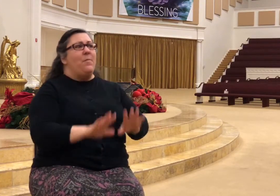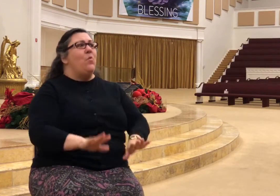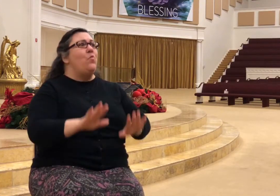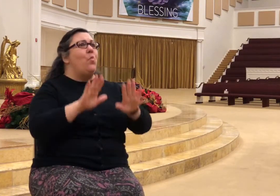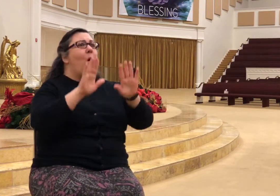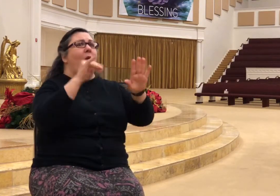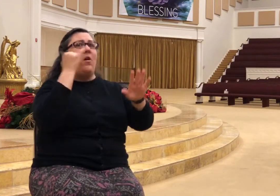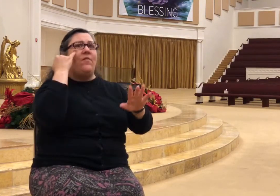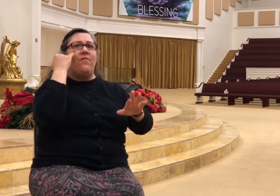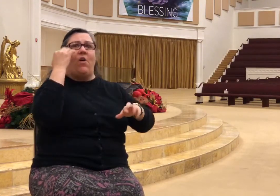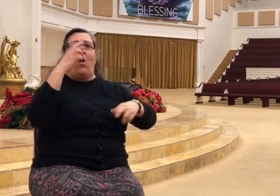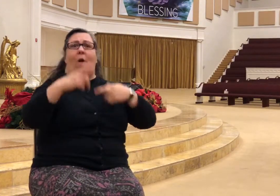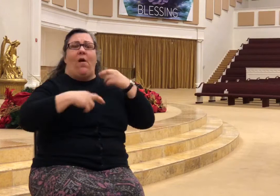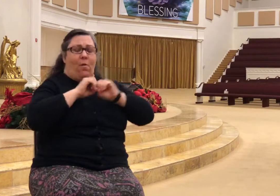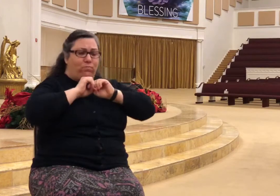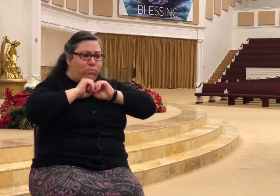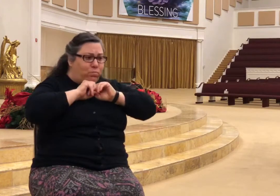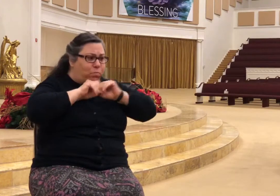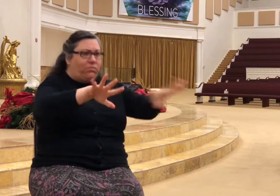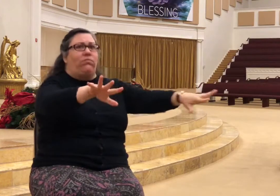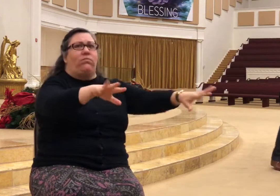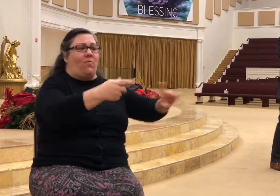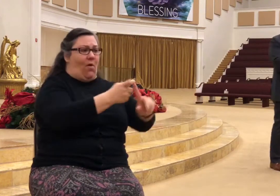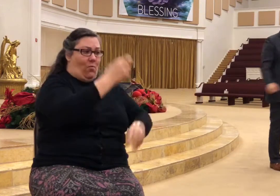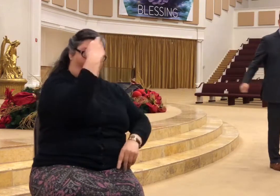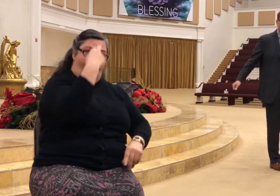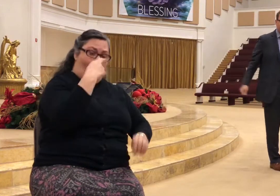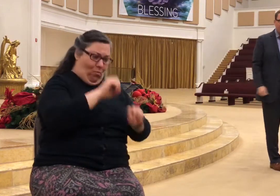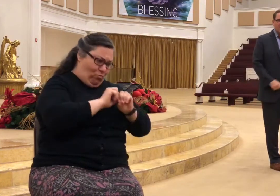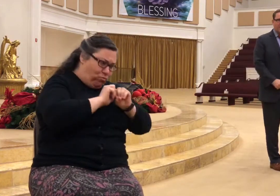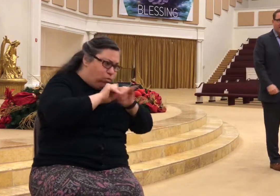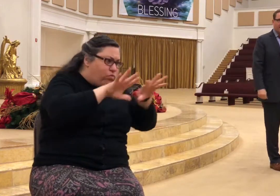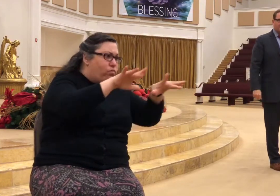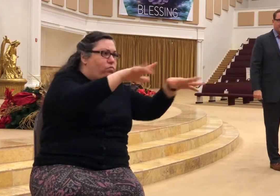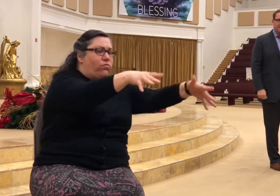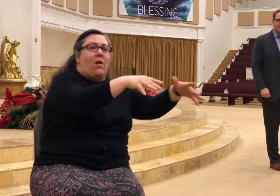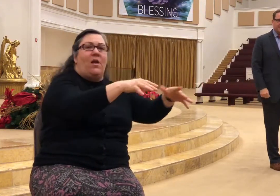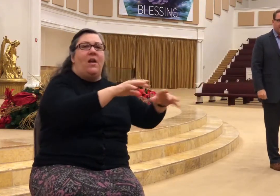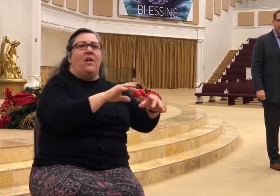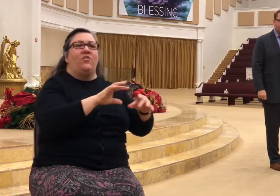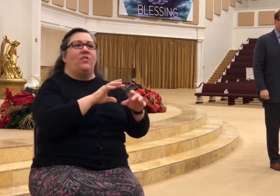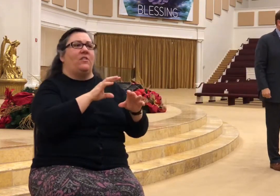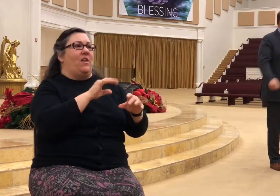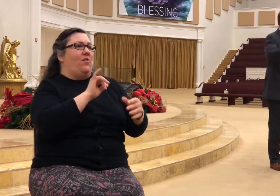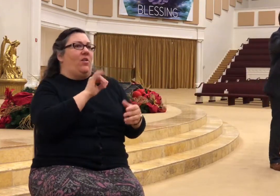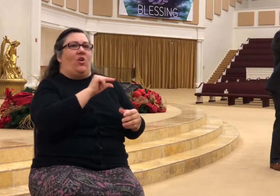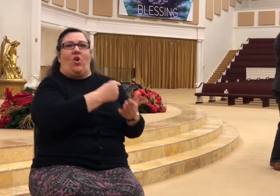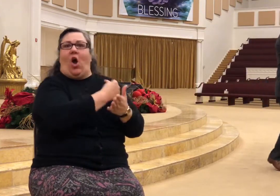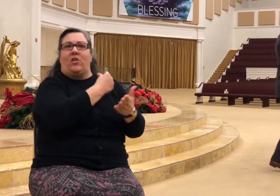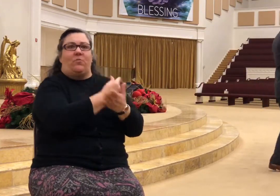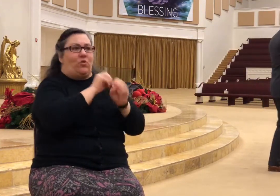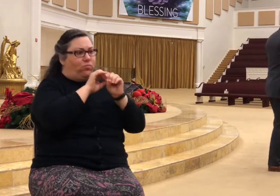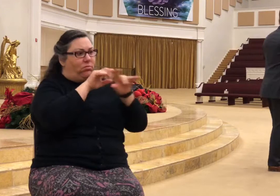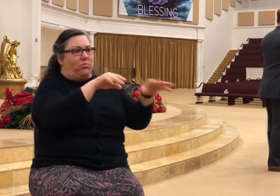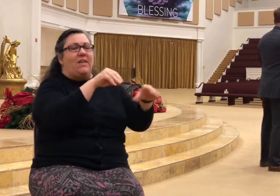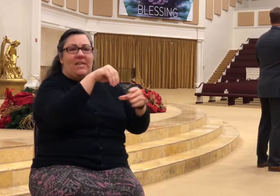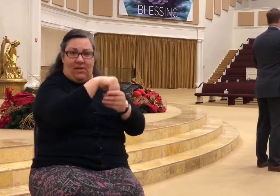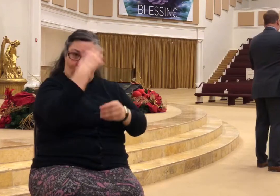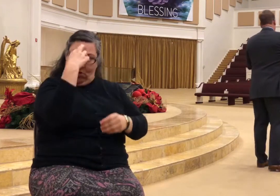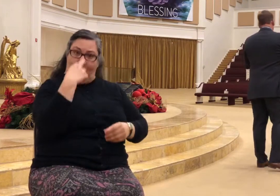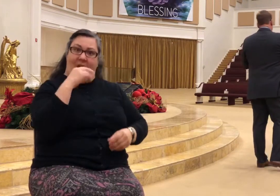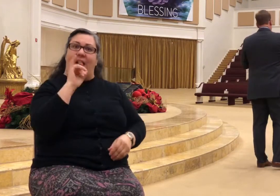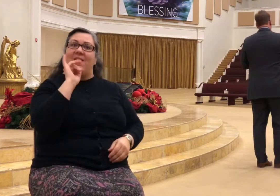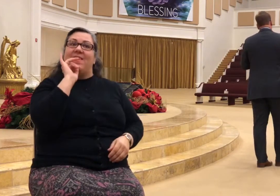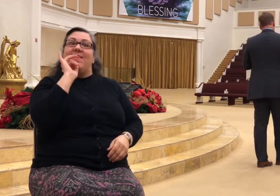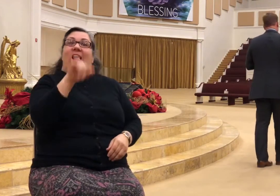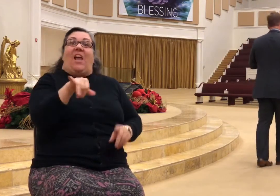earth-shaking revival that explodes out of Rome and just captures that nation with the gospel of Jesus Christ? That's some of your own right there. They're coming